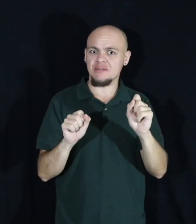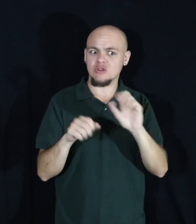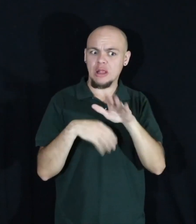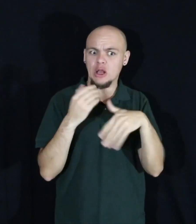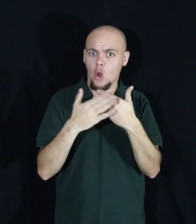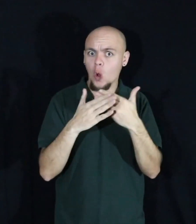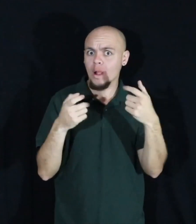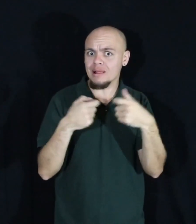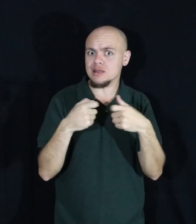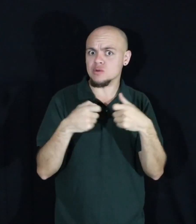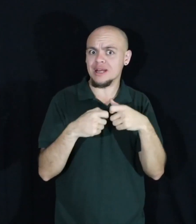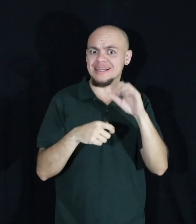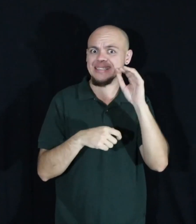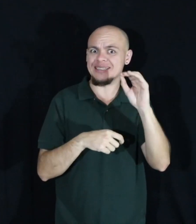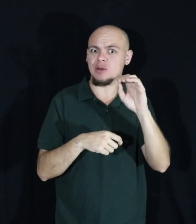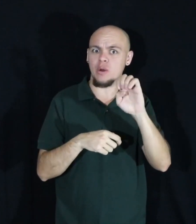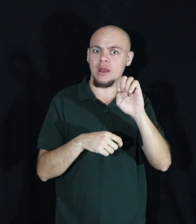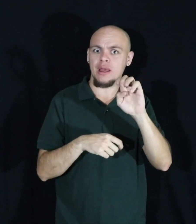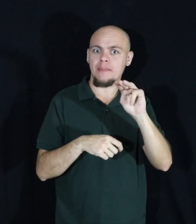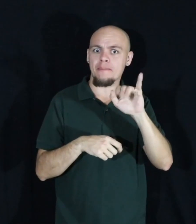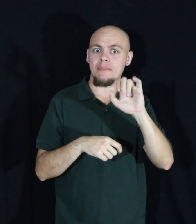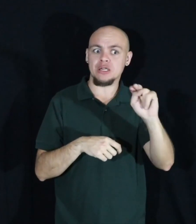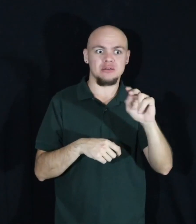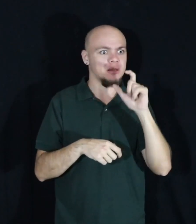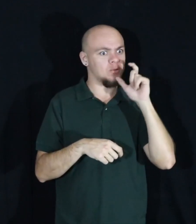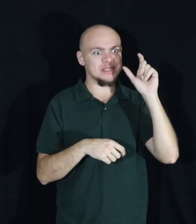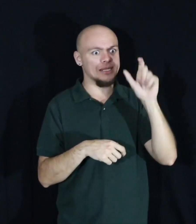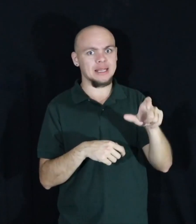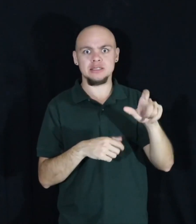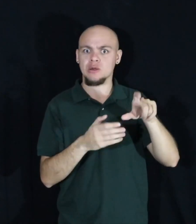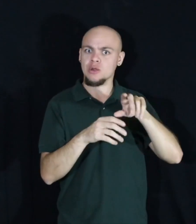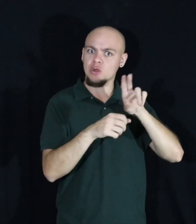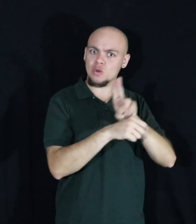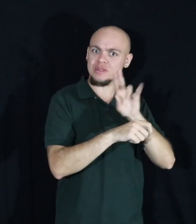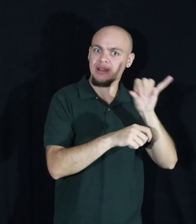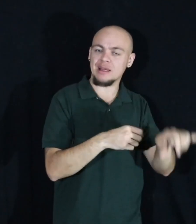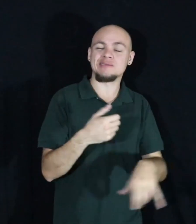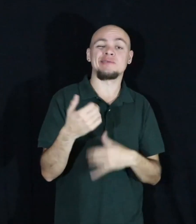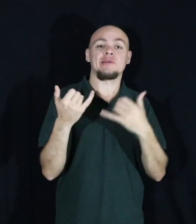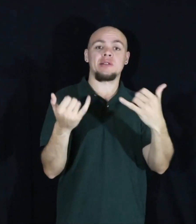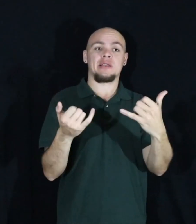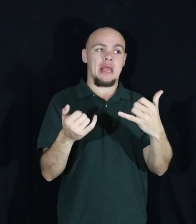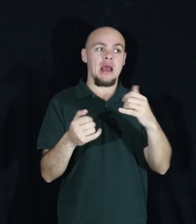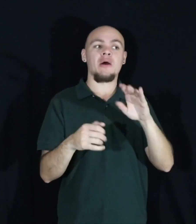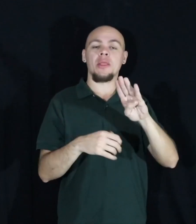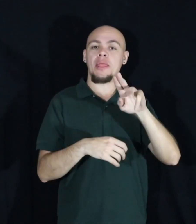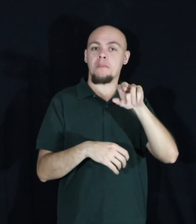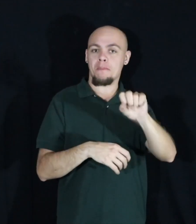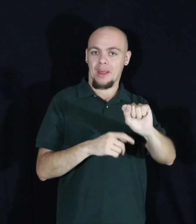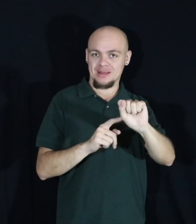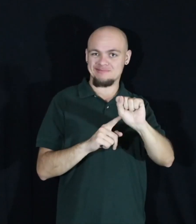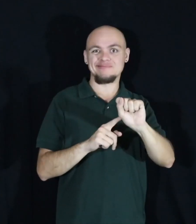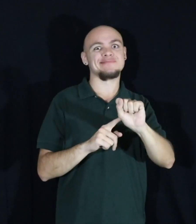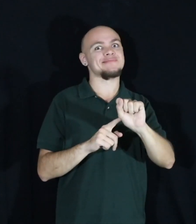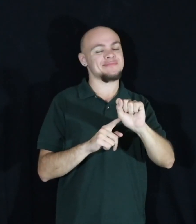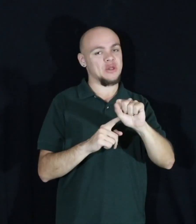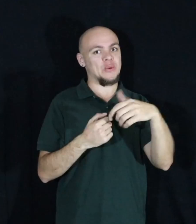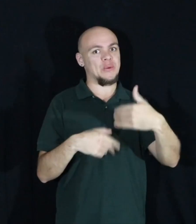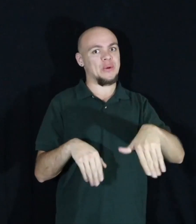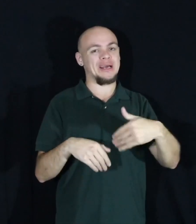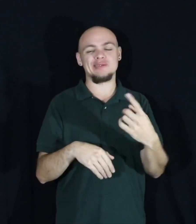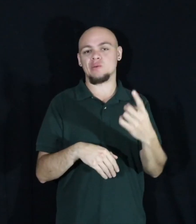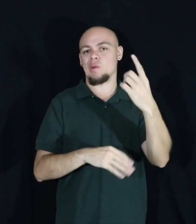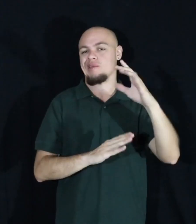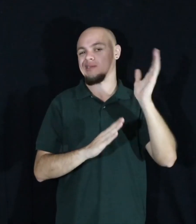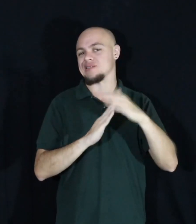electric and zero emissions? And no, it wasn't. And therefore now our fleet is one of the greenest municipal fleets in